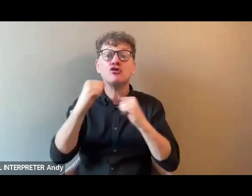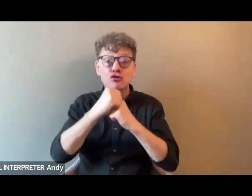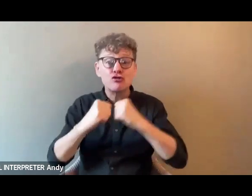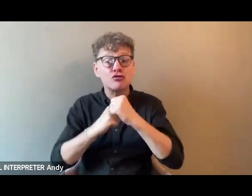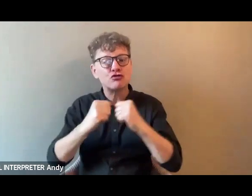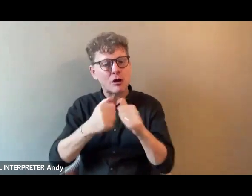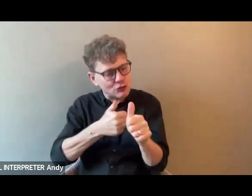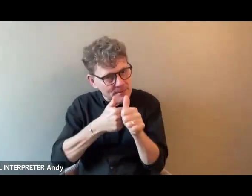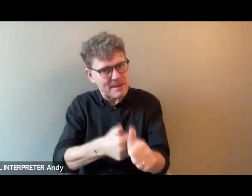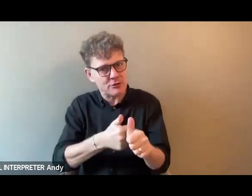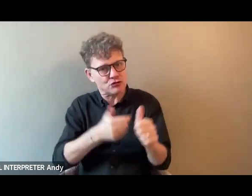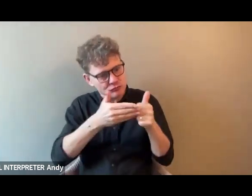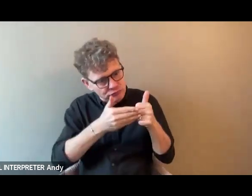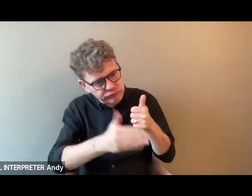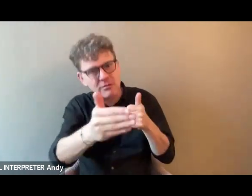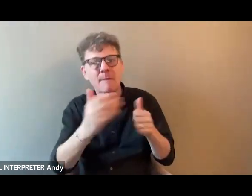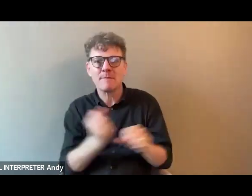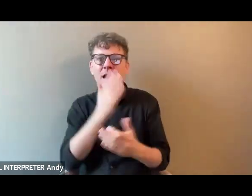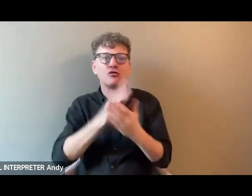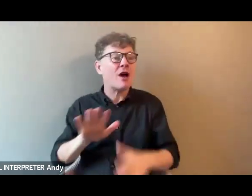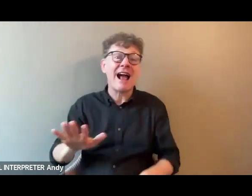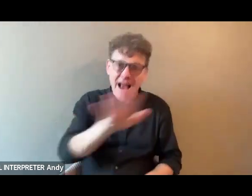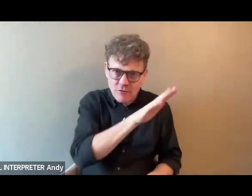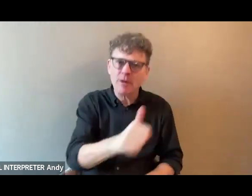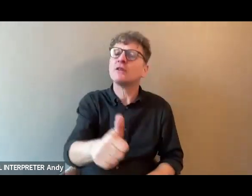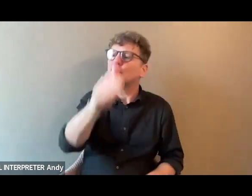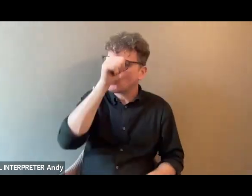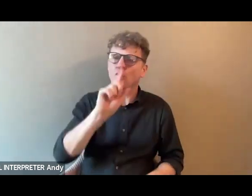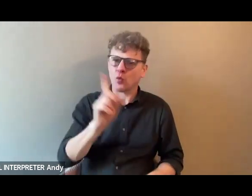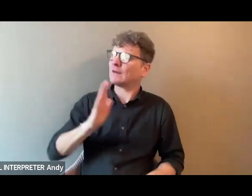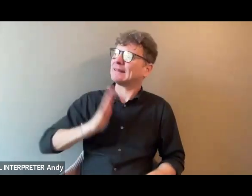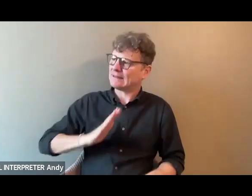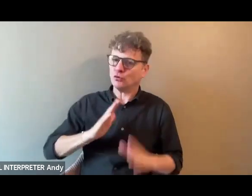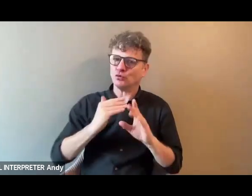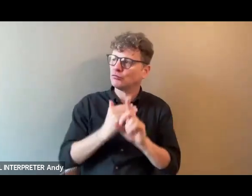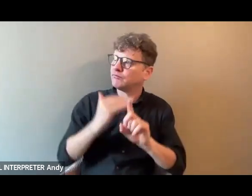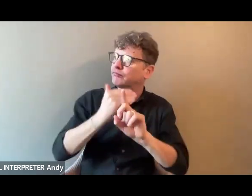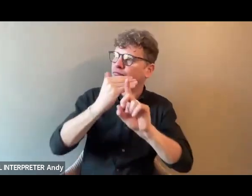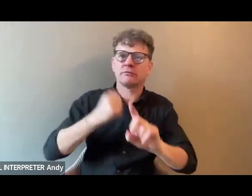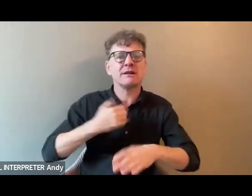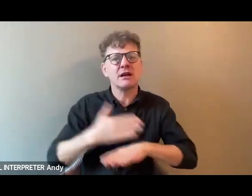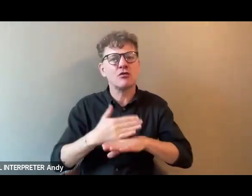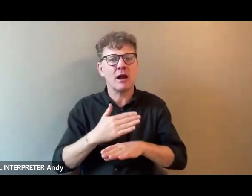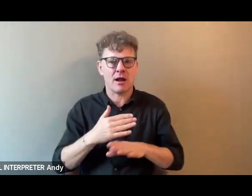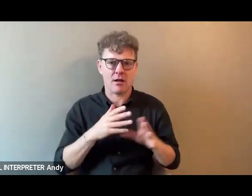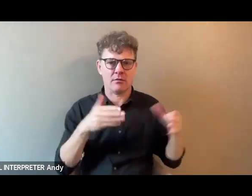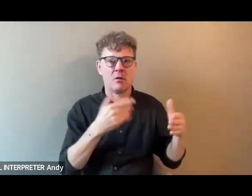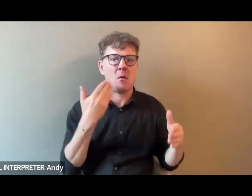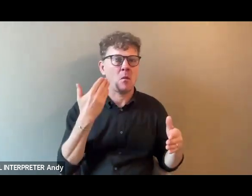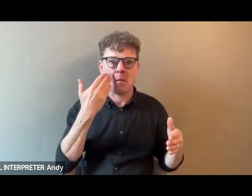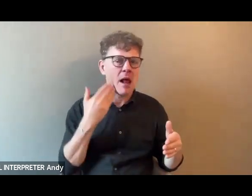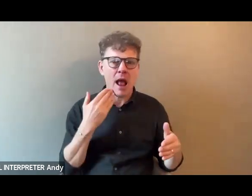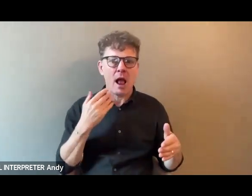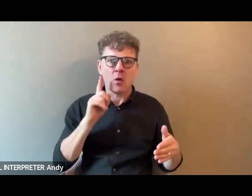mentoring would help ensure that everyone knows what it requires to progress their career, not just the Black women, but even